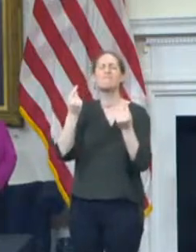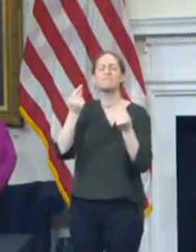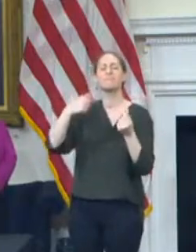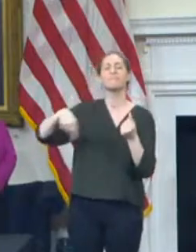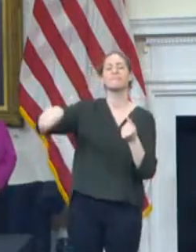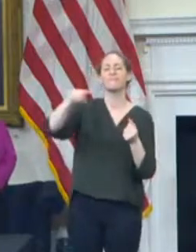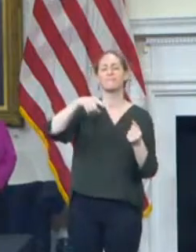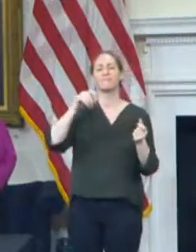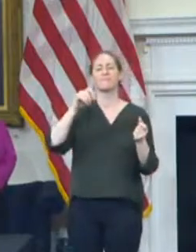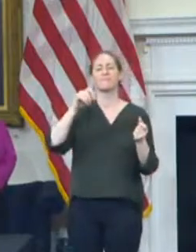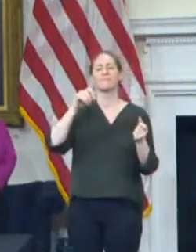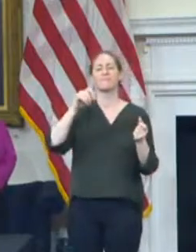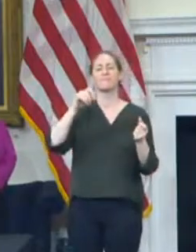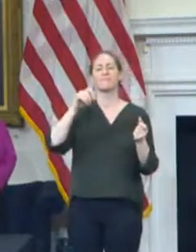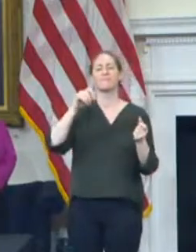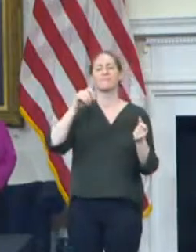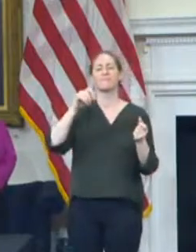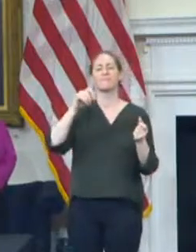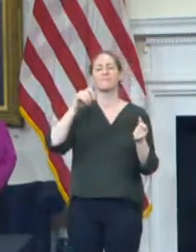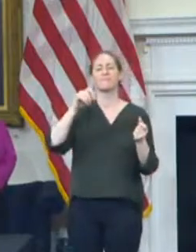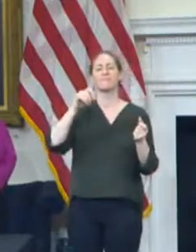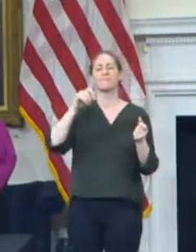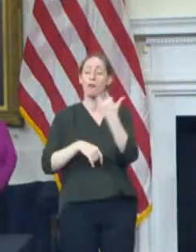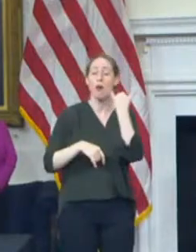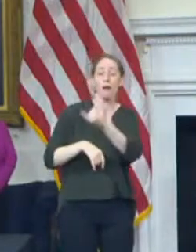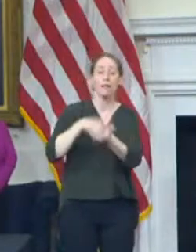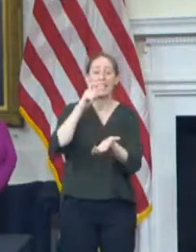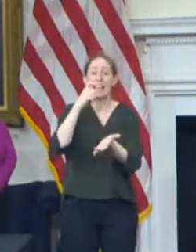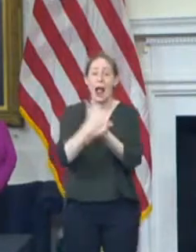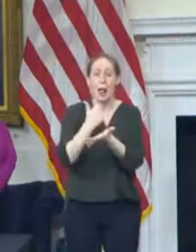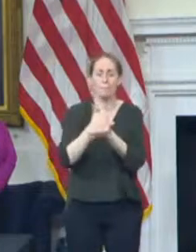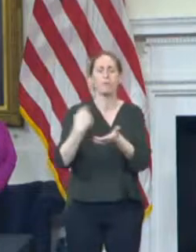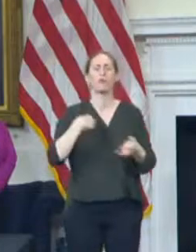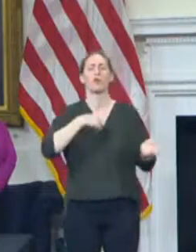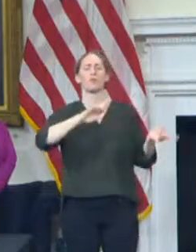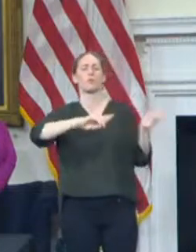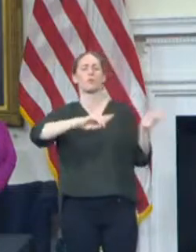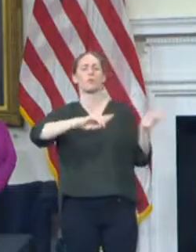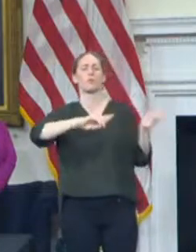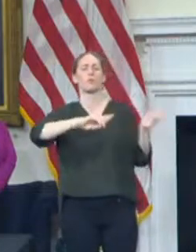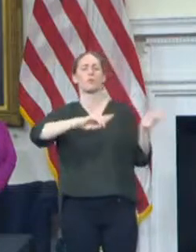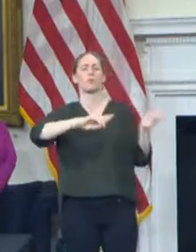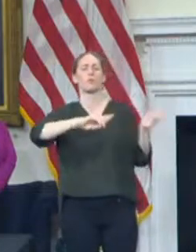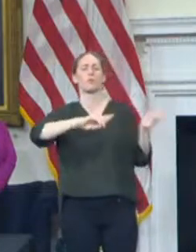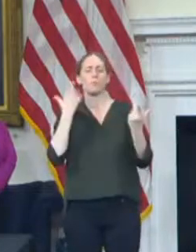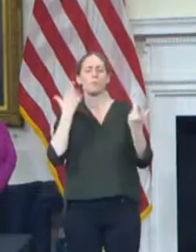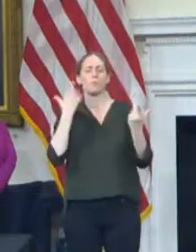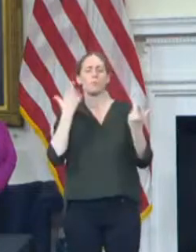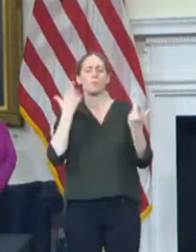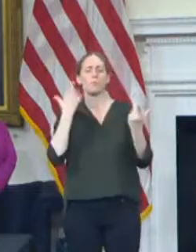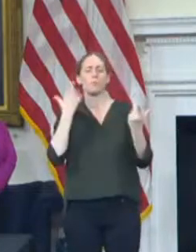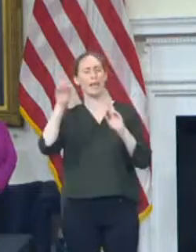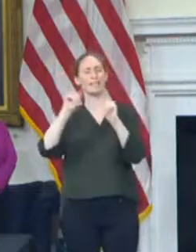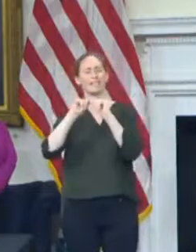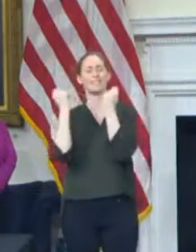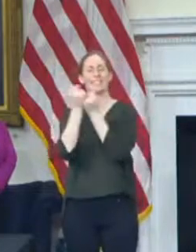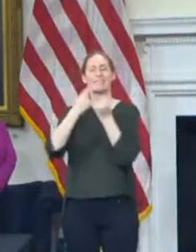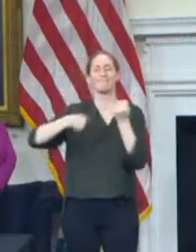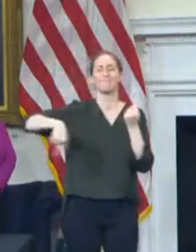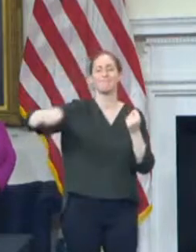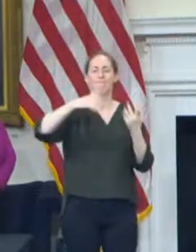capacity, to extend their daily hours of operation, and to add weekend